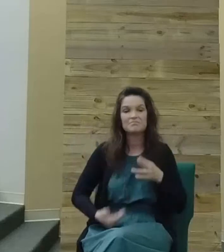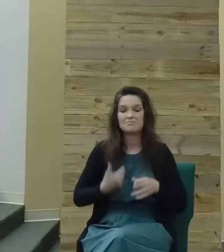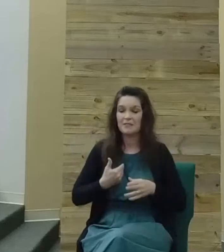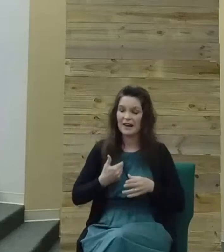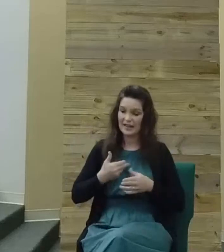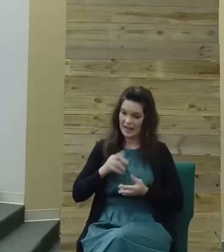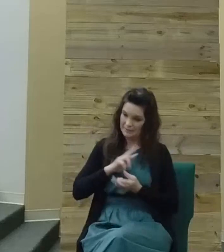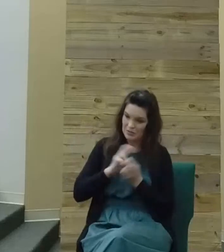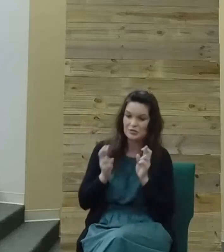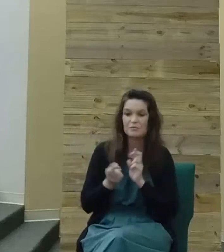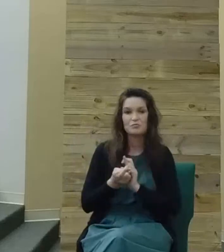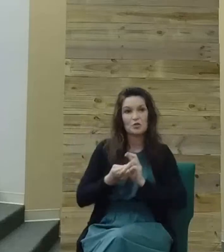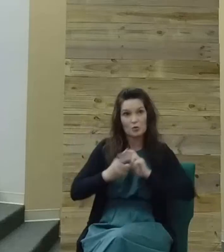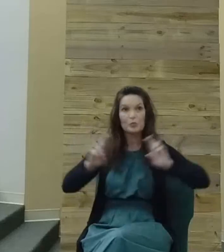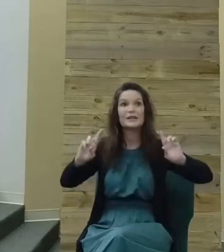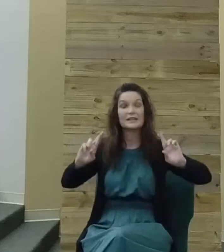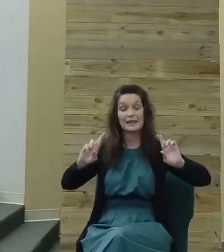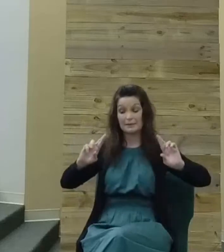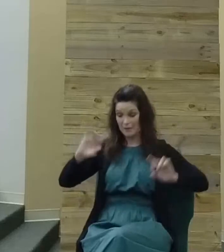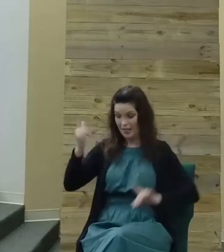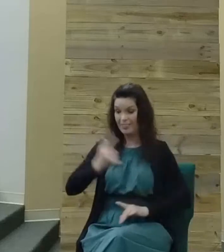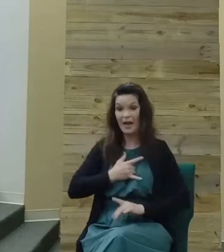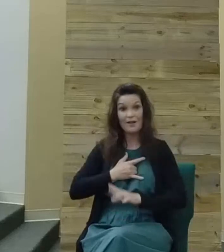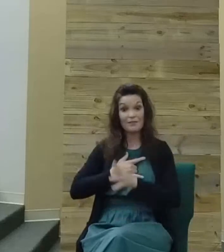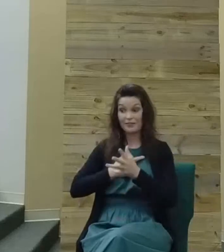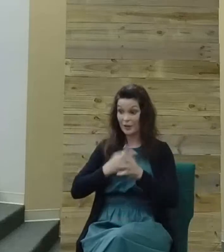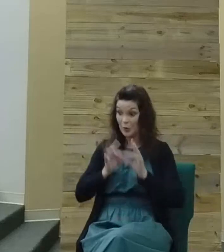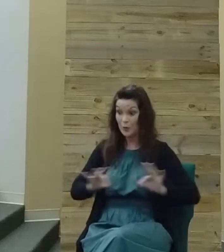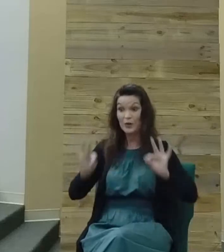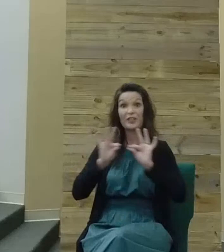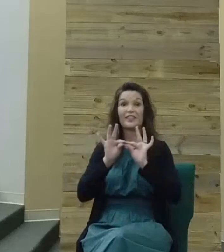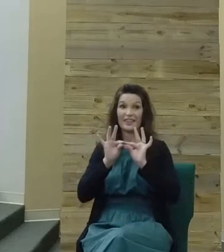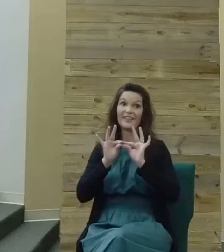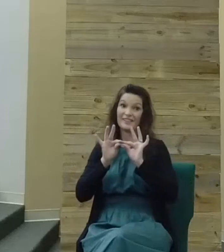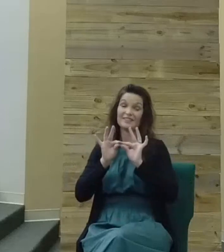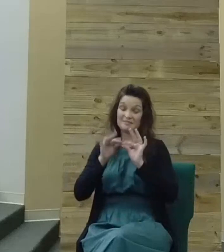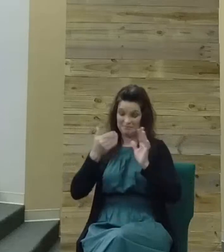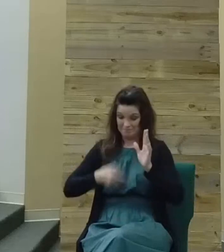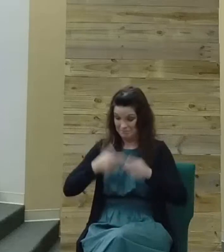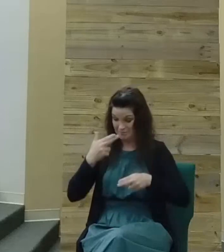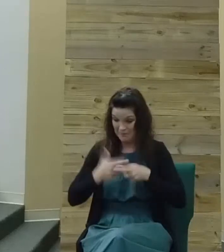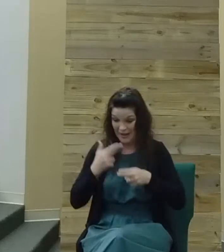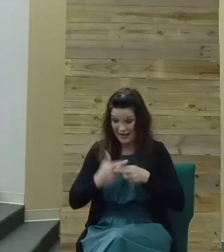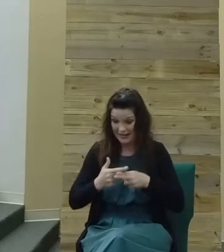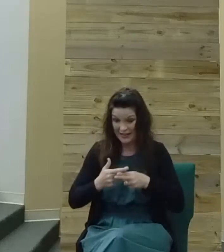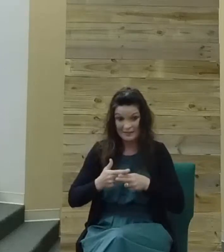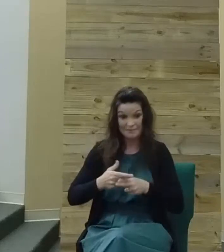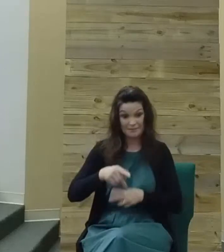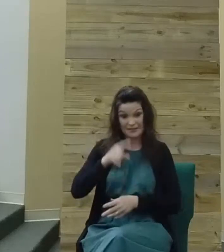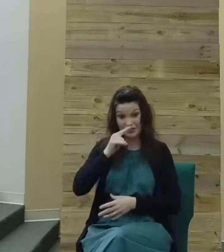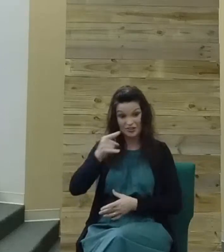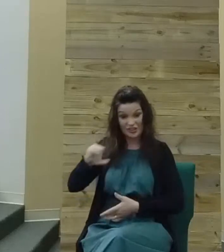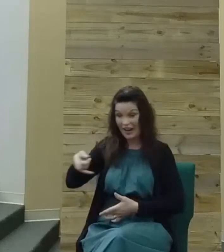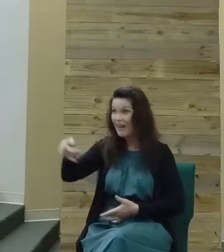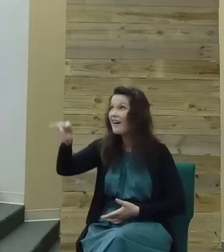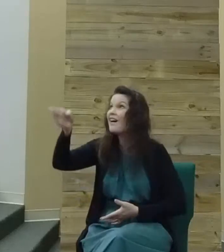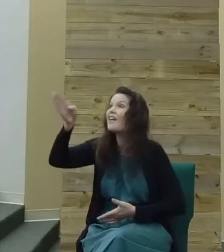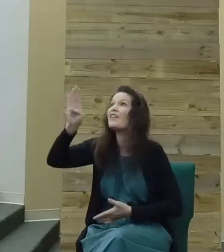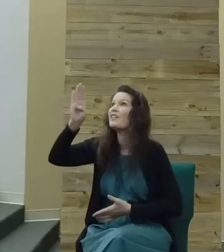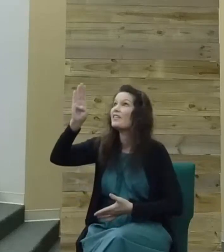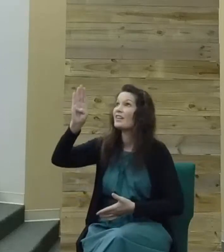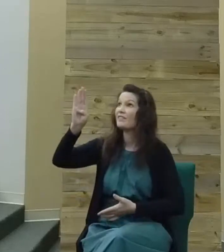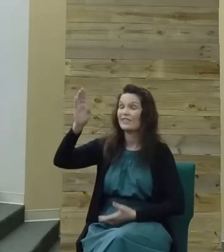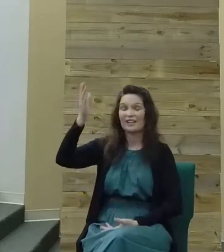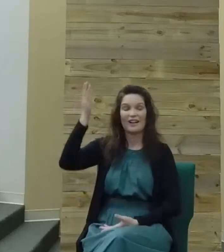My name is redeemed. My name is loved. My name is worthy. My name is child of the King. My